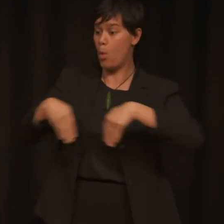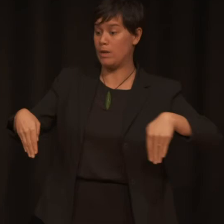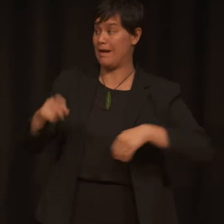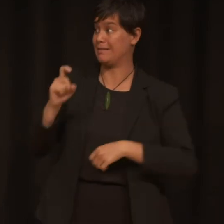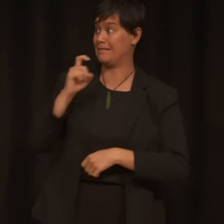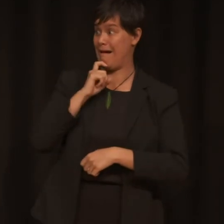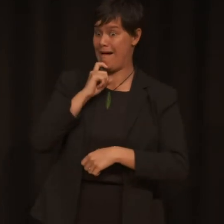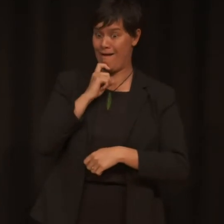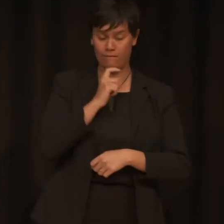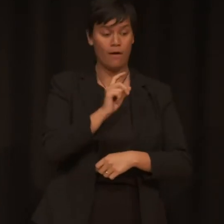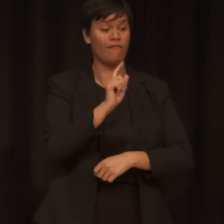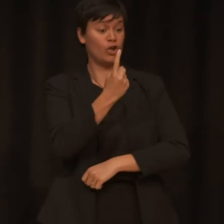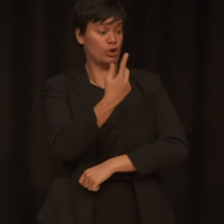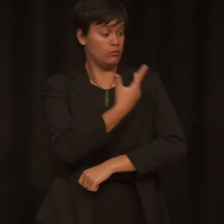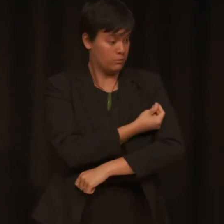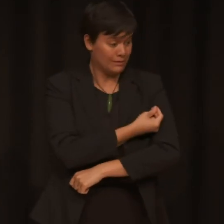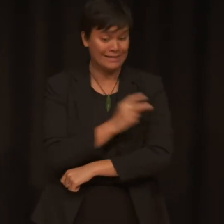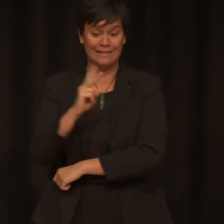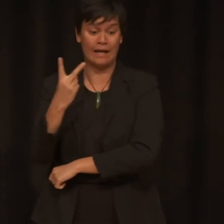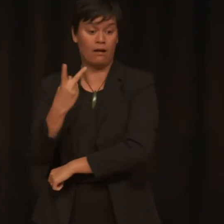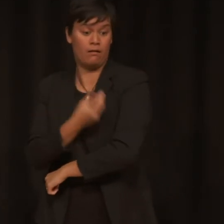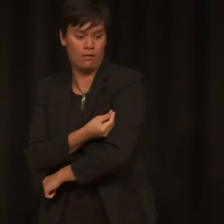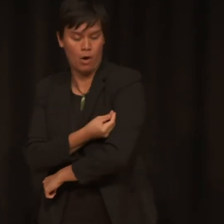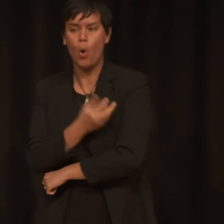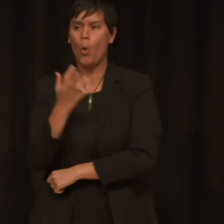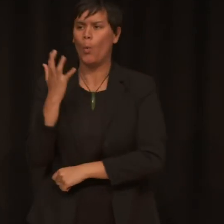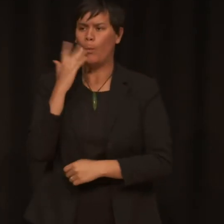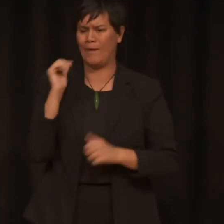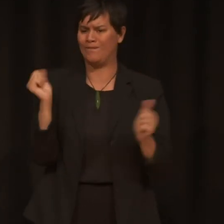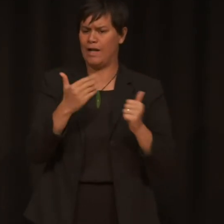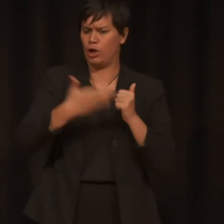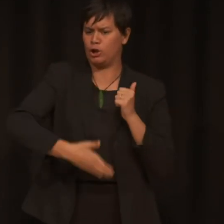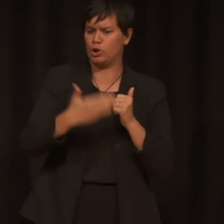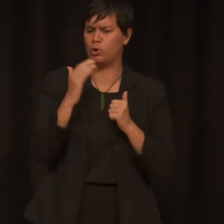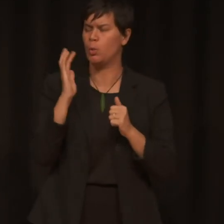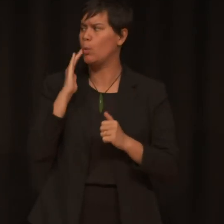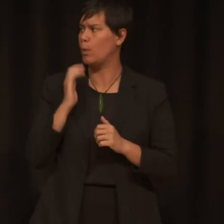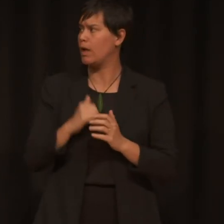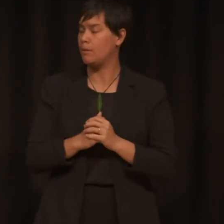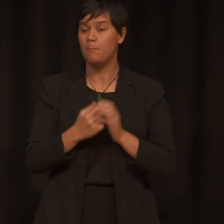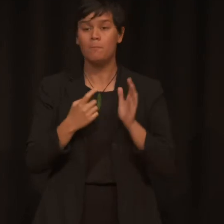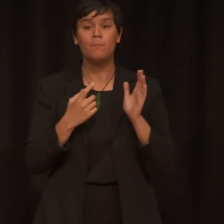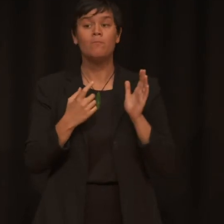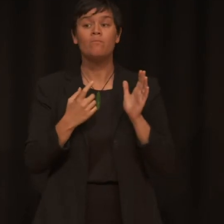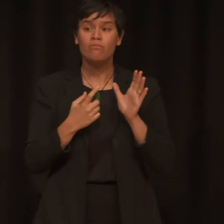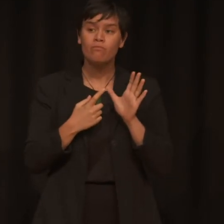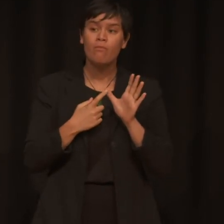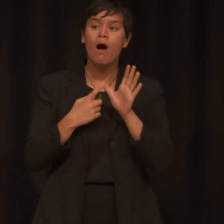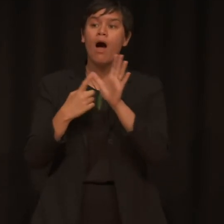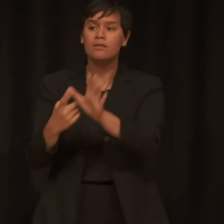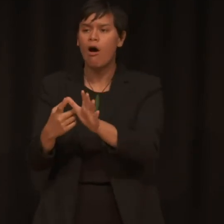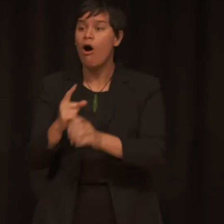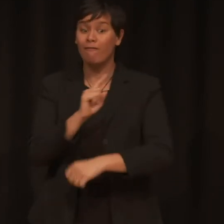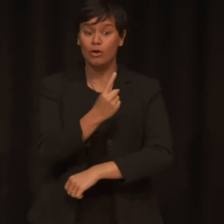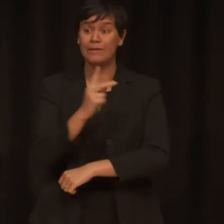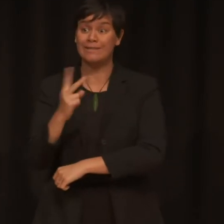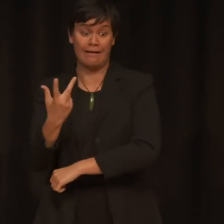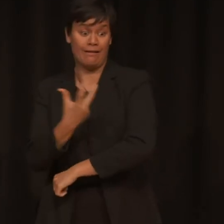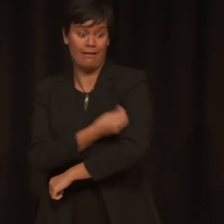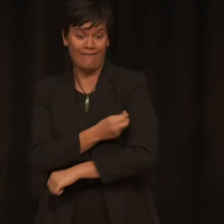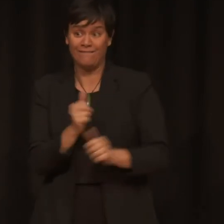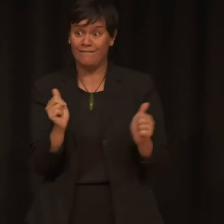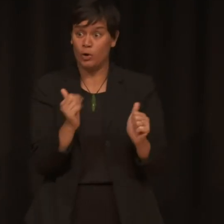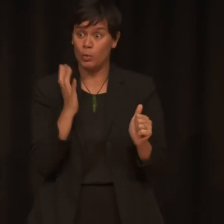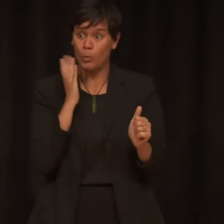fully immunised. Okay, taking into account the second jab. I need to go through the breakdown again of